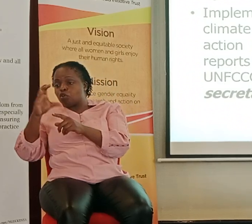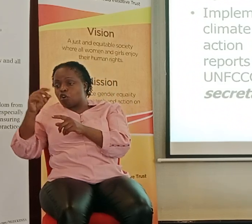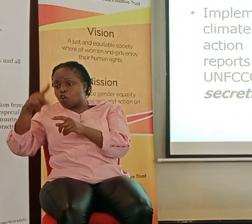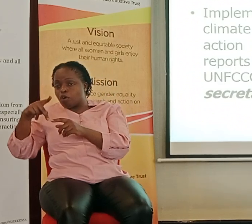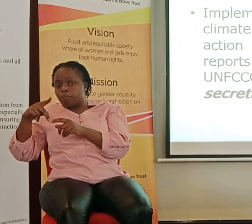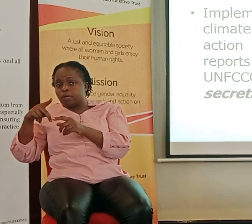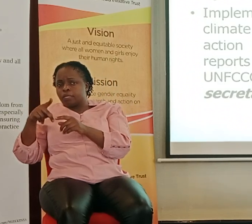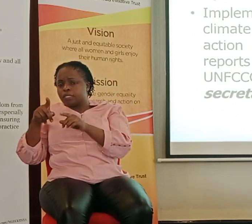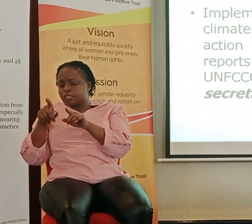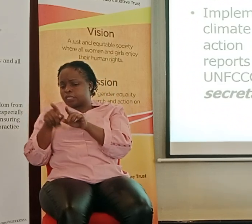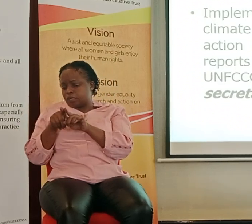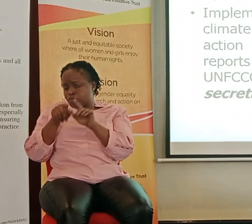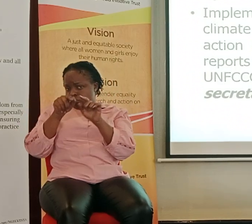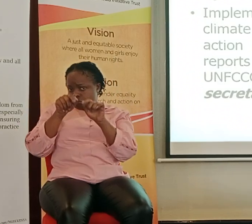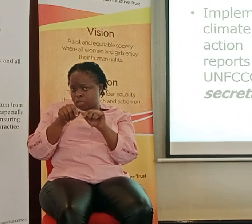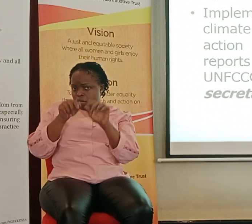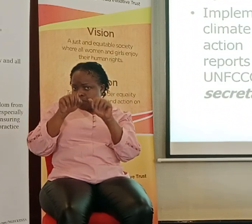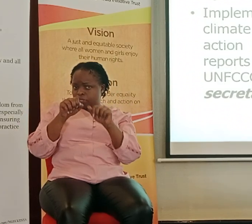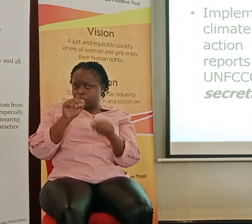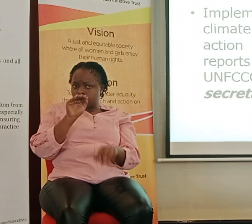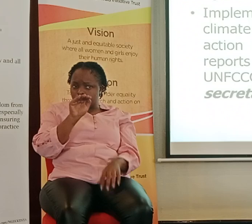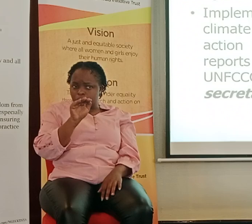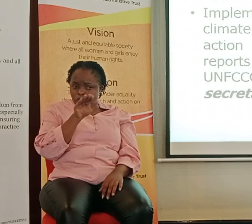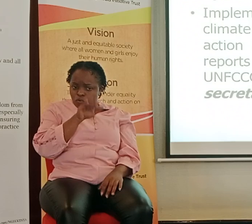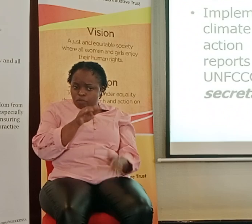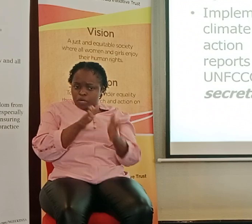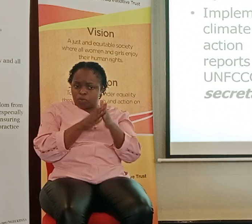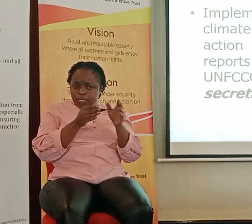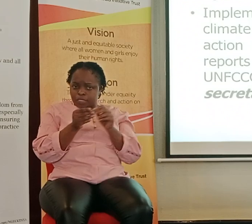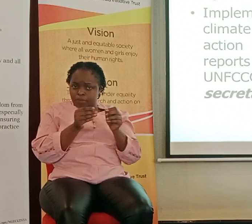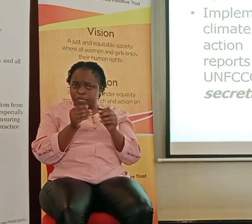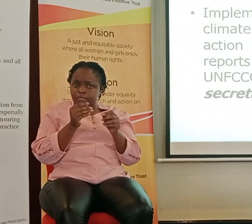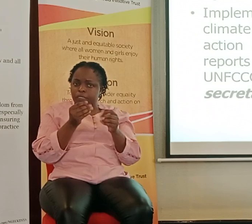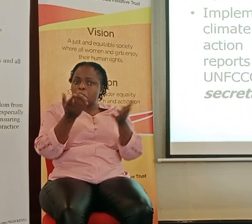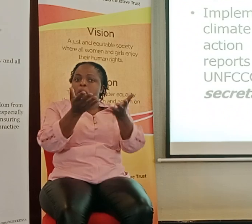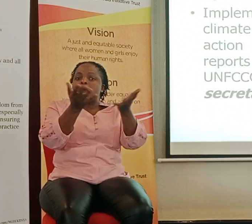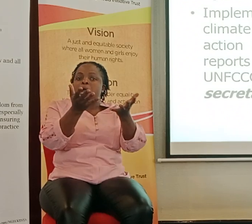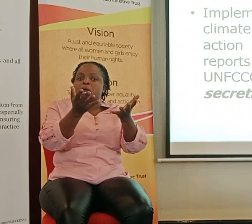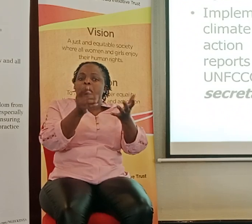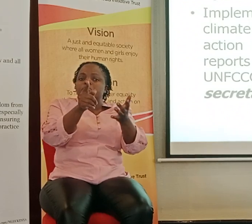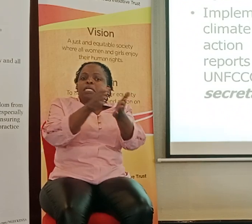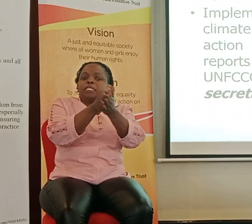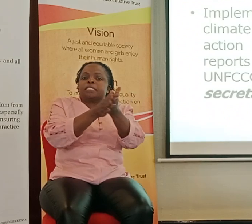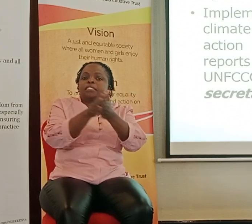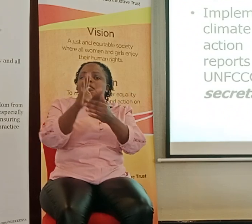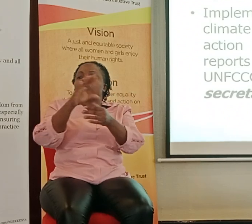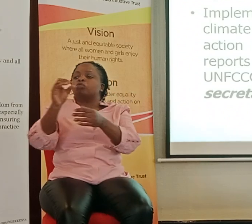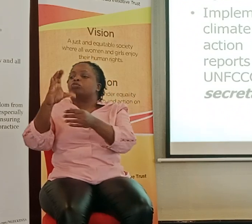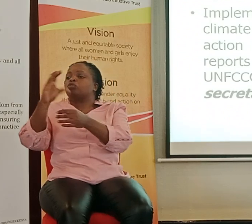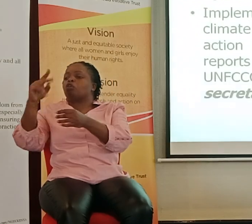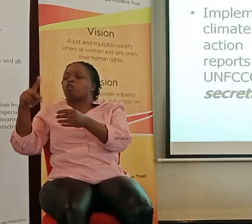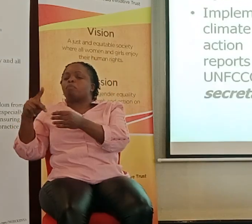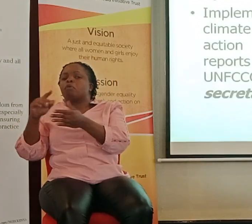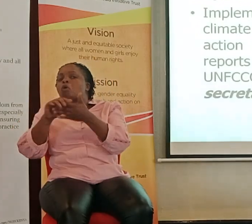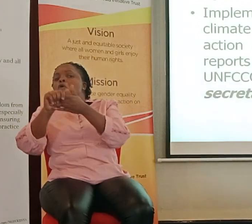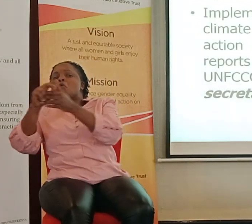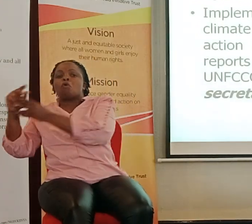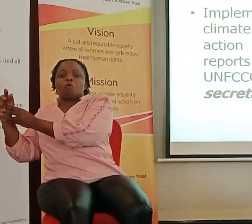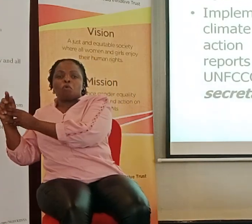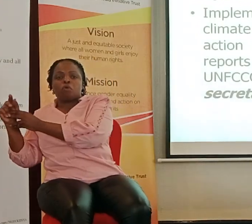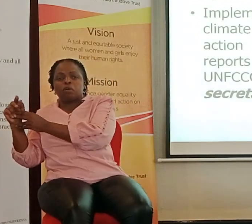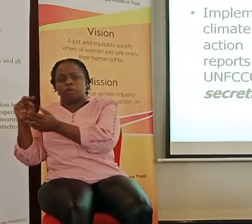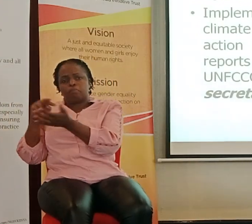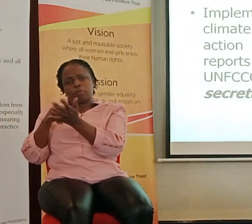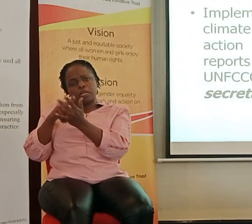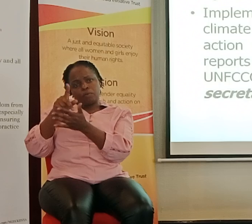we just say, okay, who is a woman with disability here and is interested in going to court, and they go. Does it